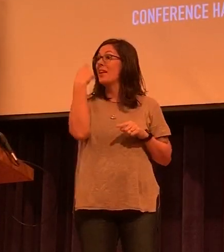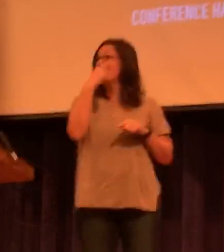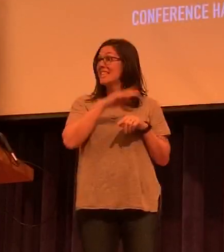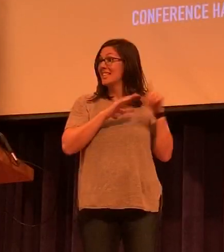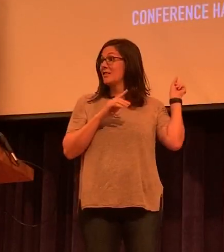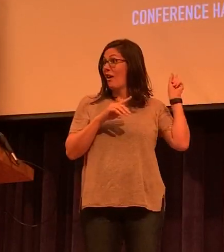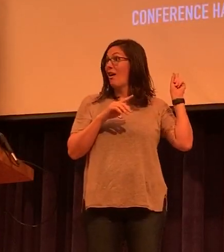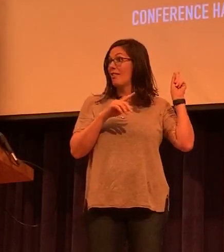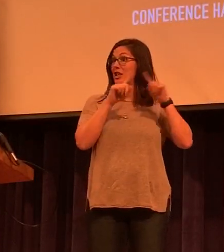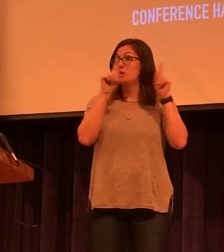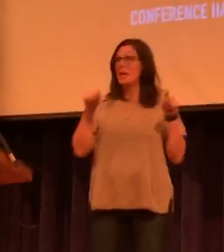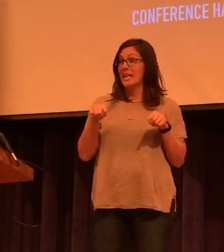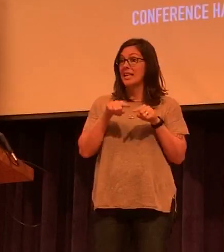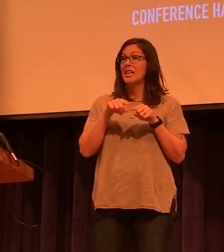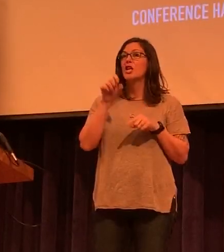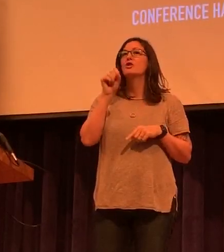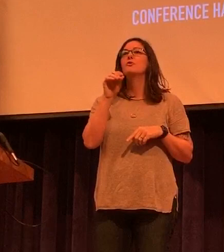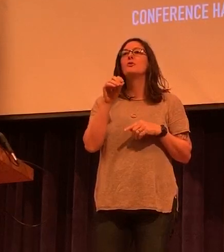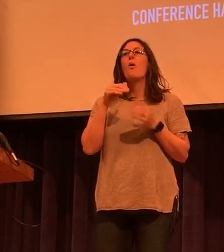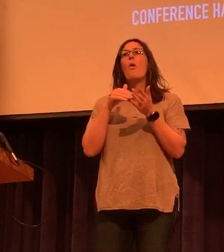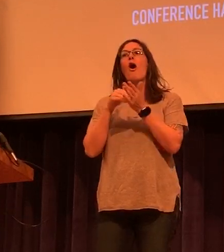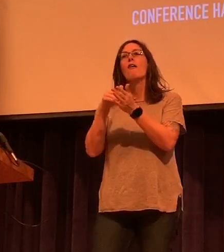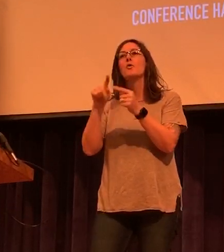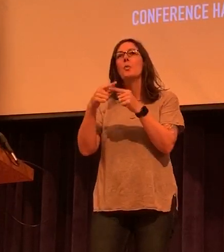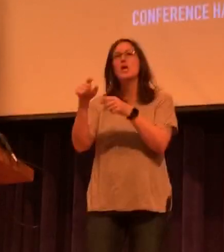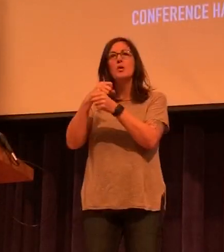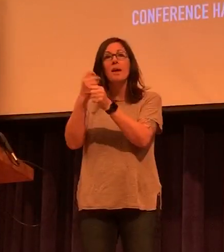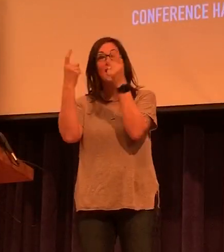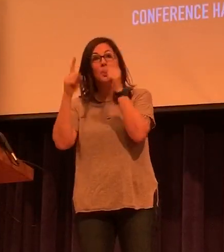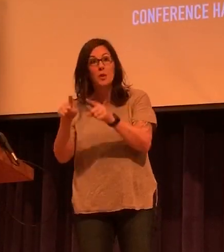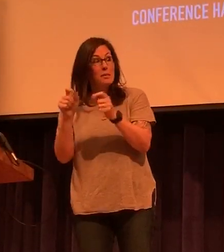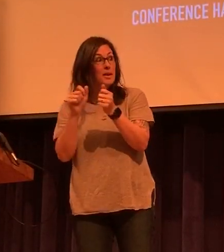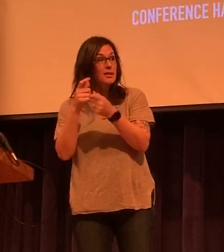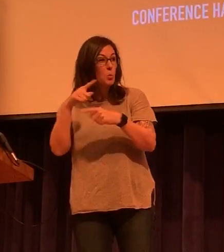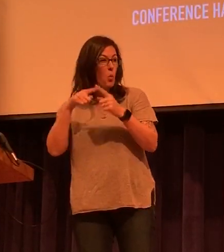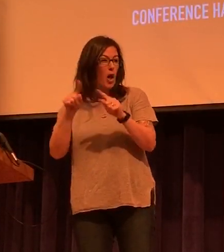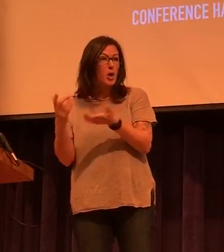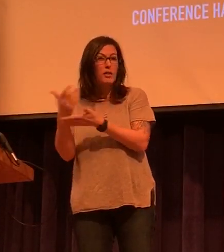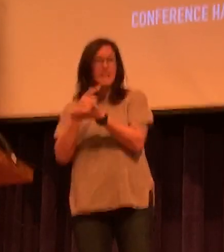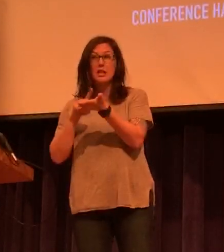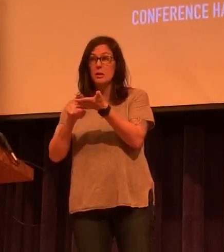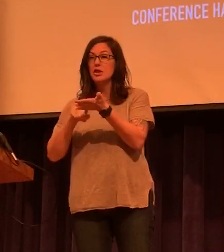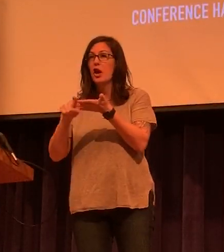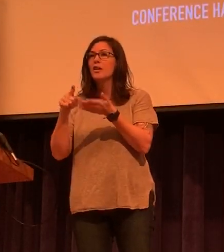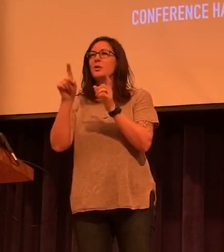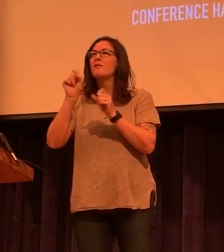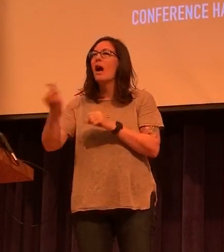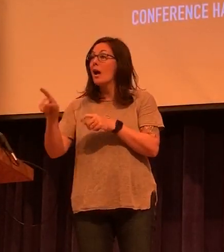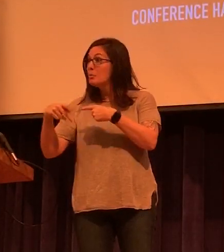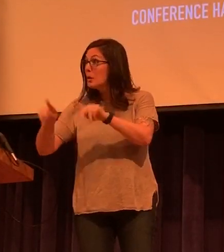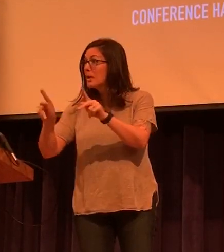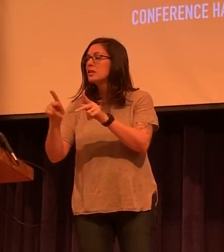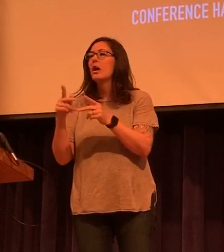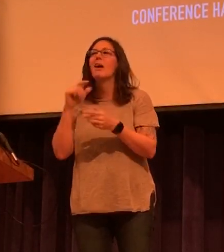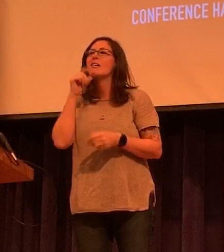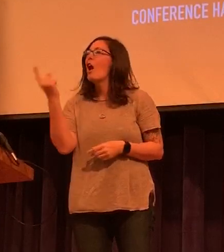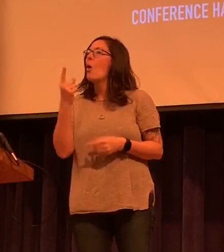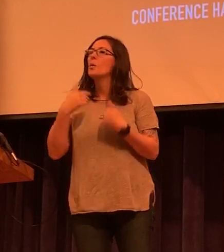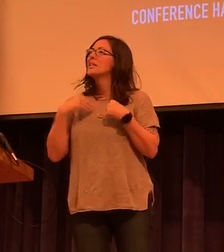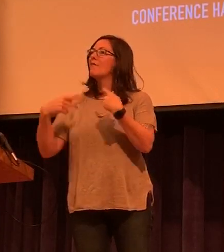and video, which means that you see people's faces, you will see people's faces in my talk. And so when you do research, of course, you have to get